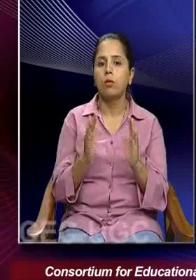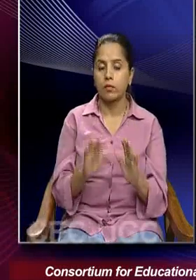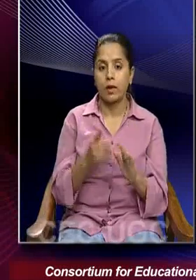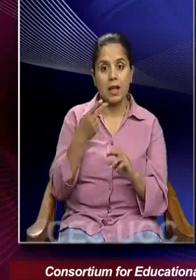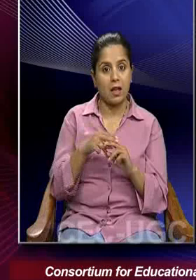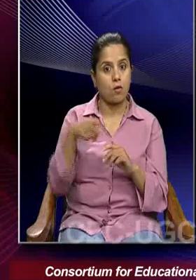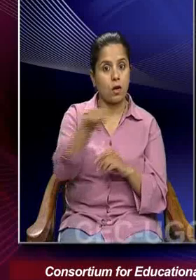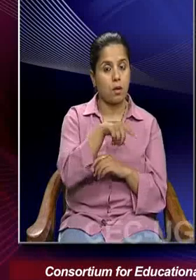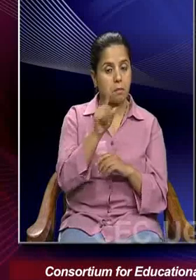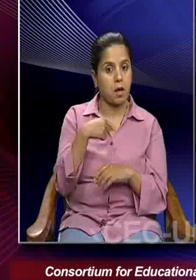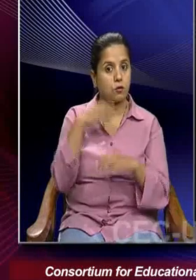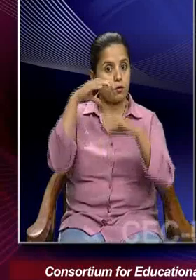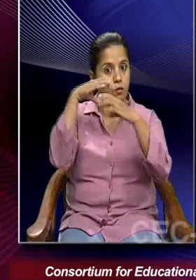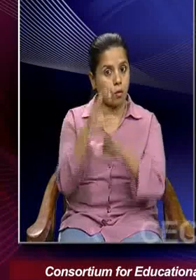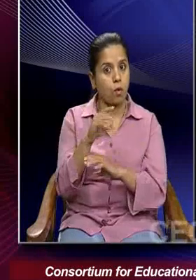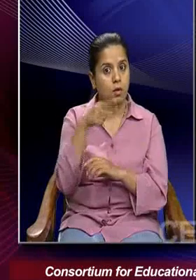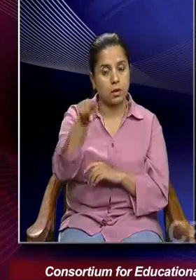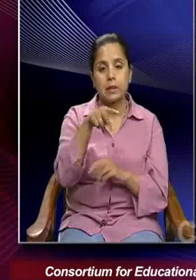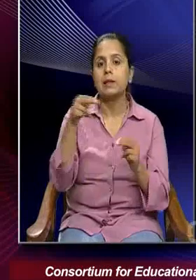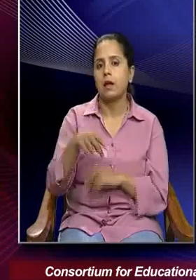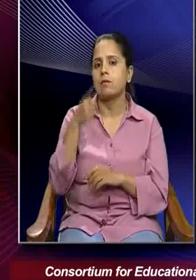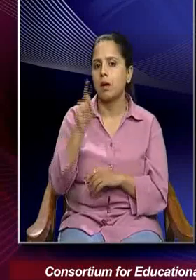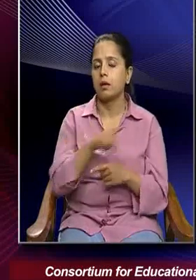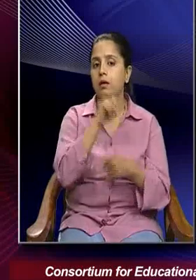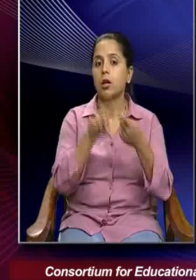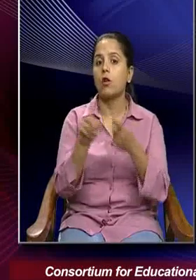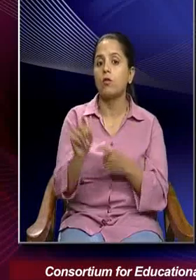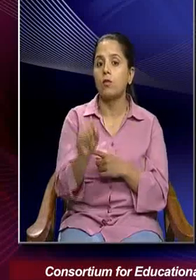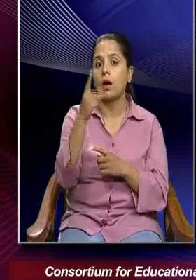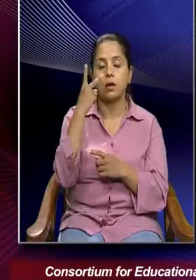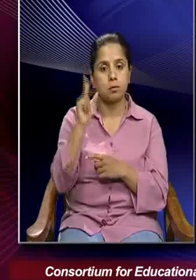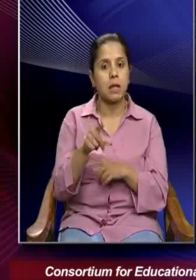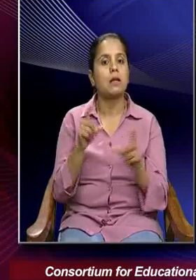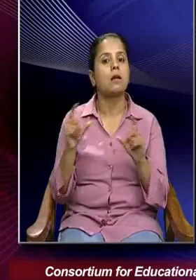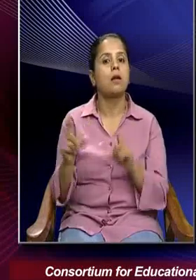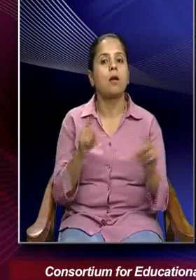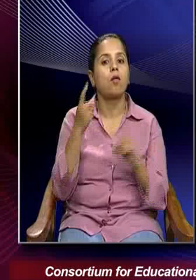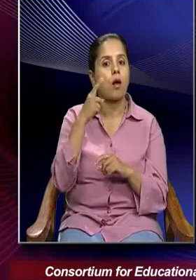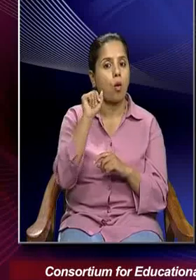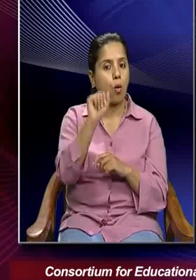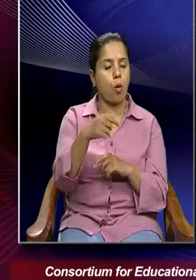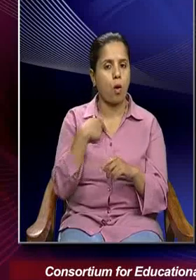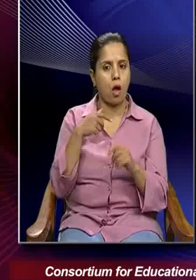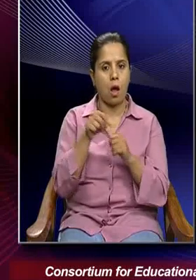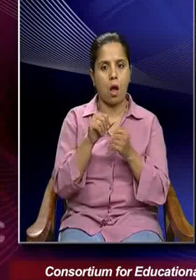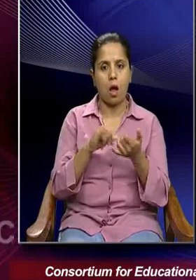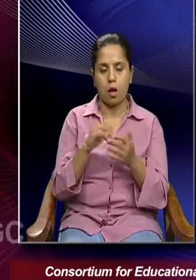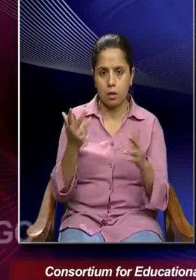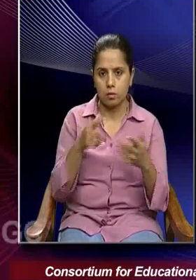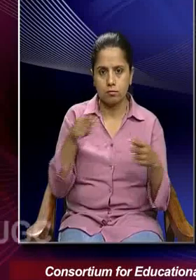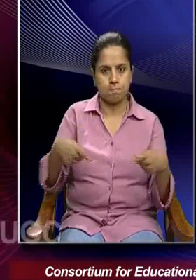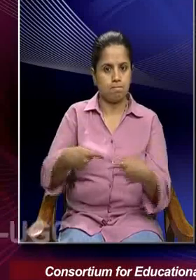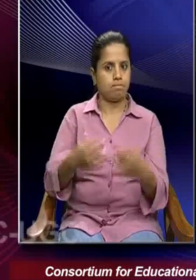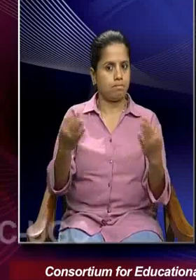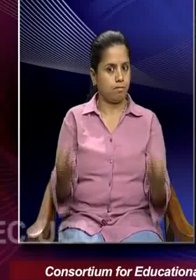to concentrate, you need to first take care of your asana, your